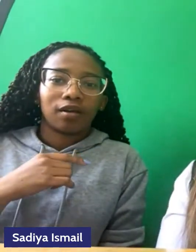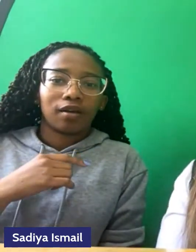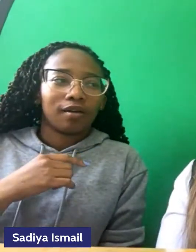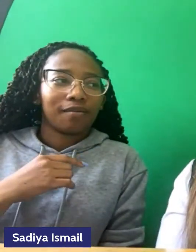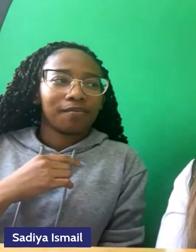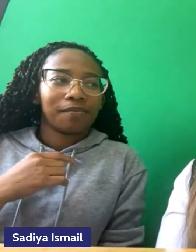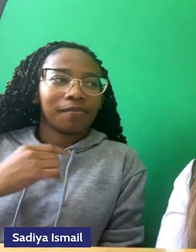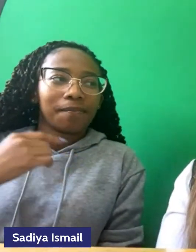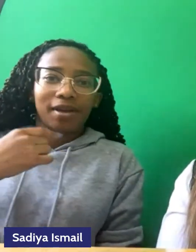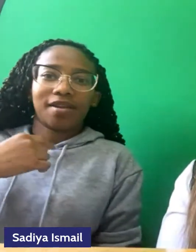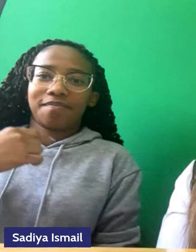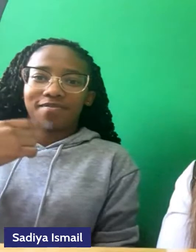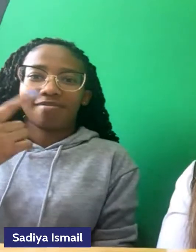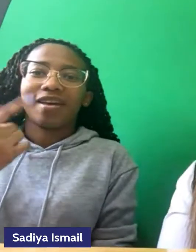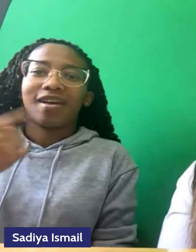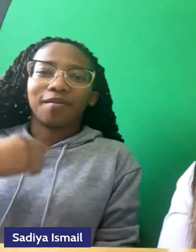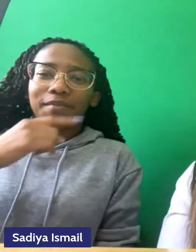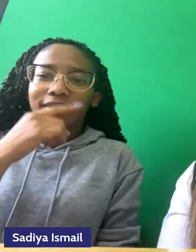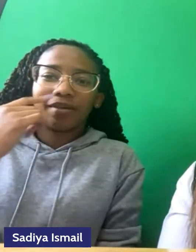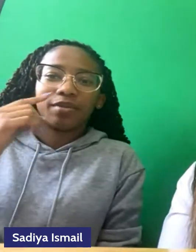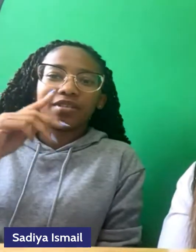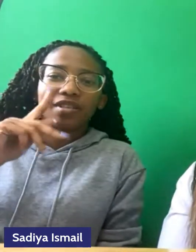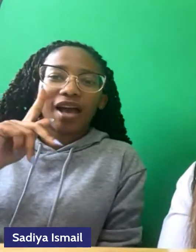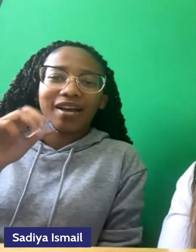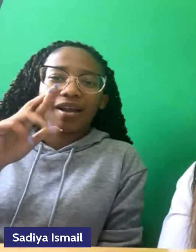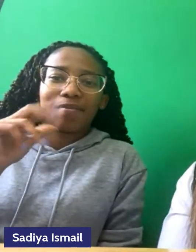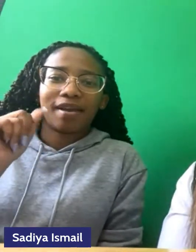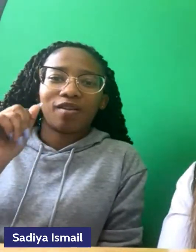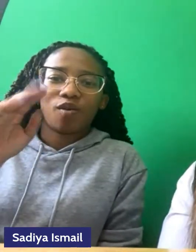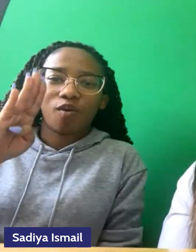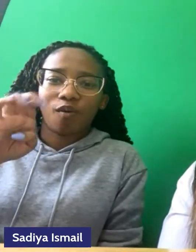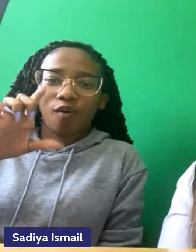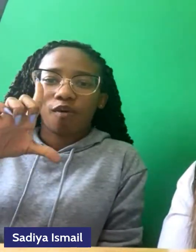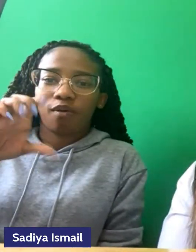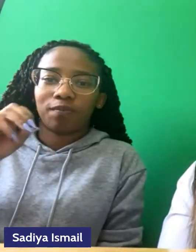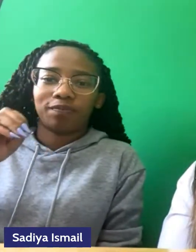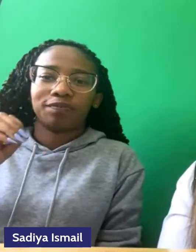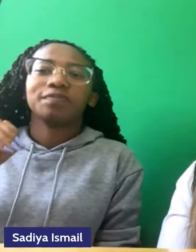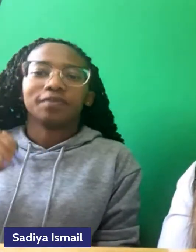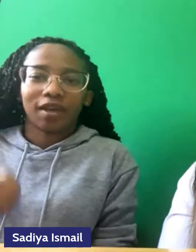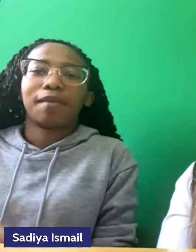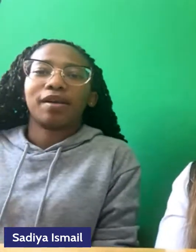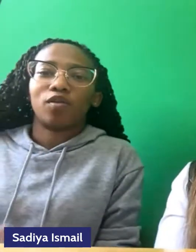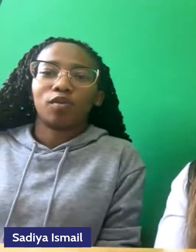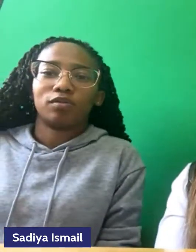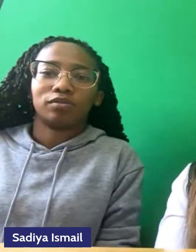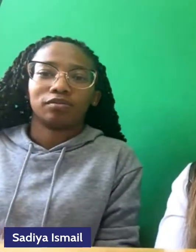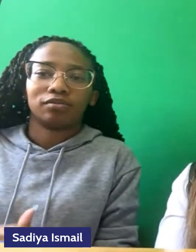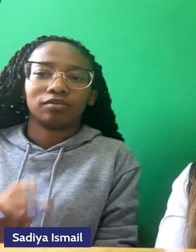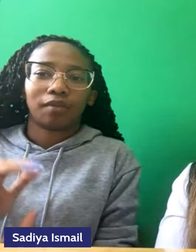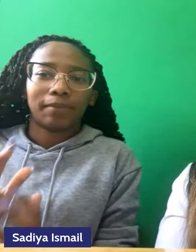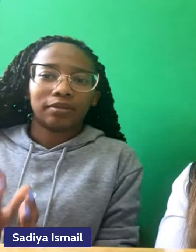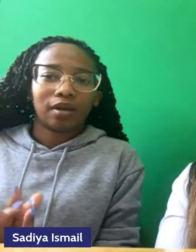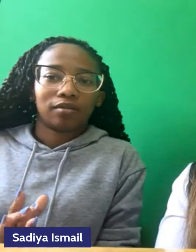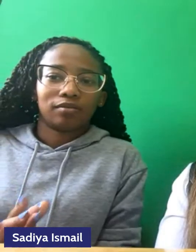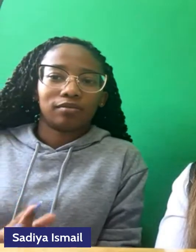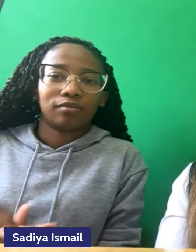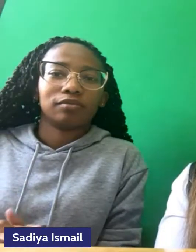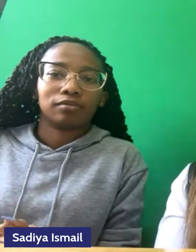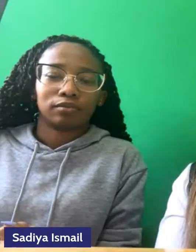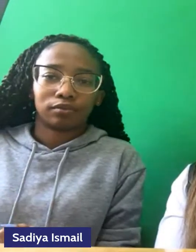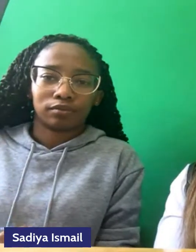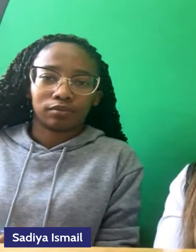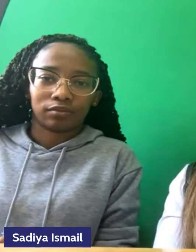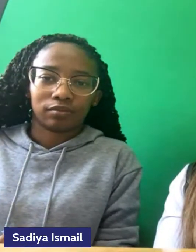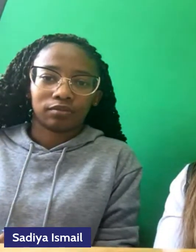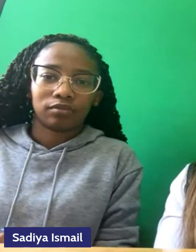Yes, My name. yes, name your is name. Carabello. Carabello. Okay, Carabello, and